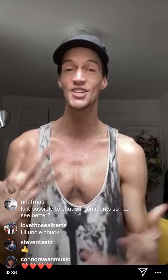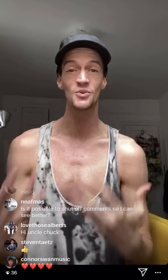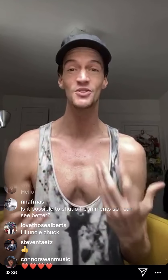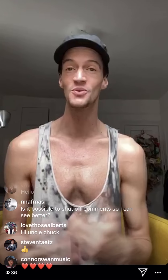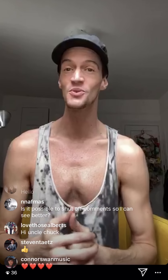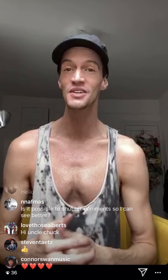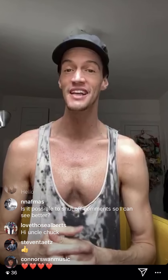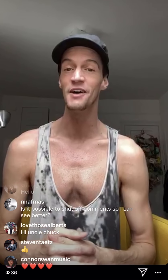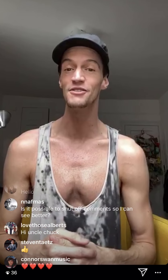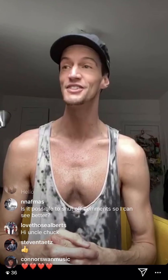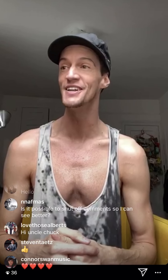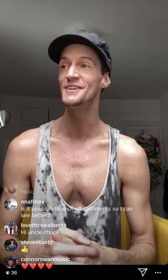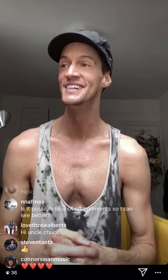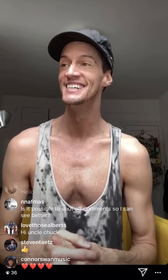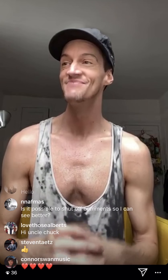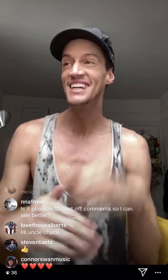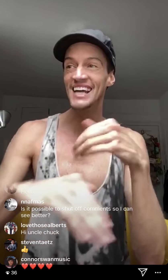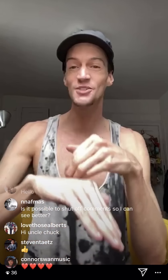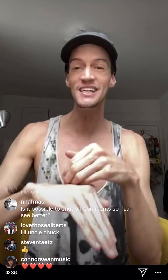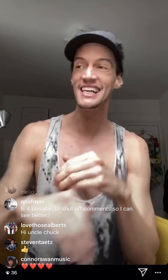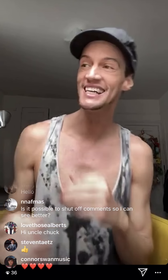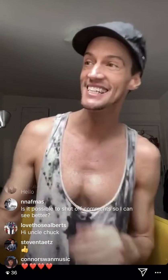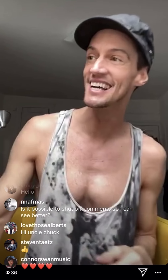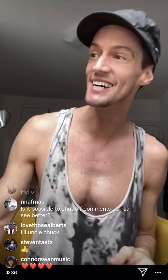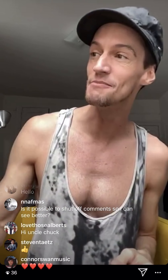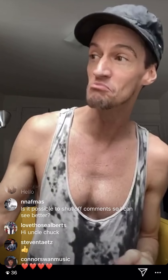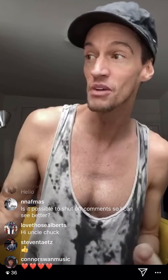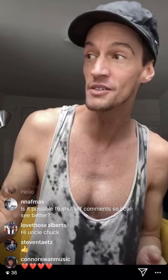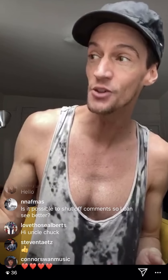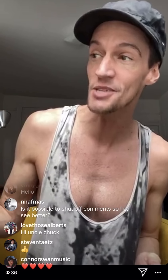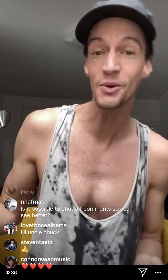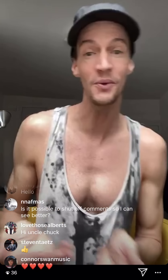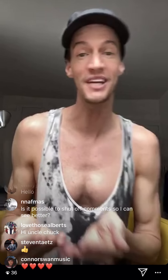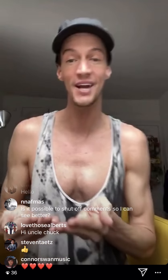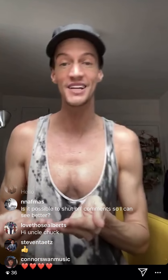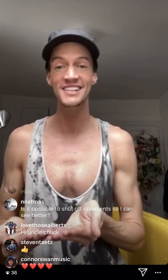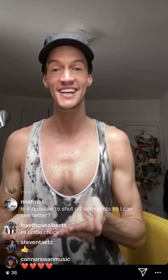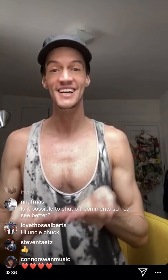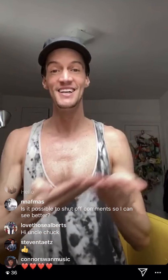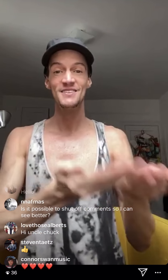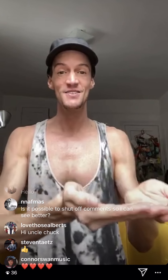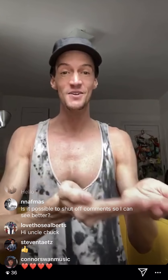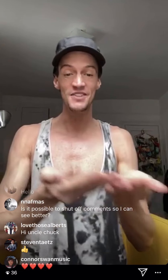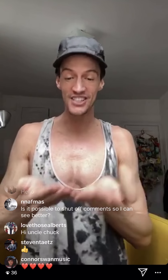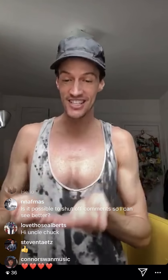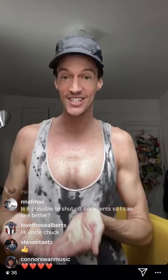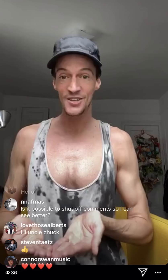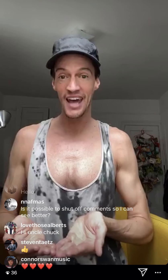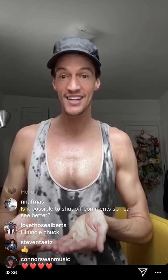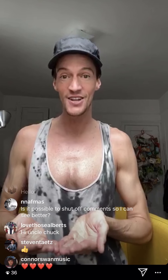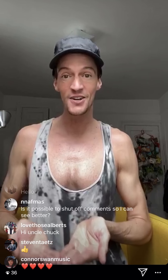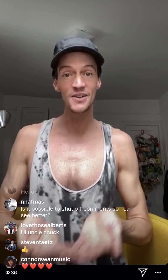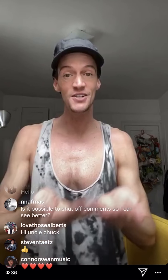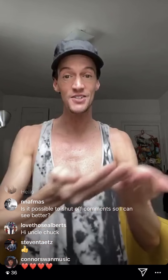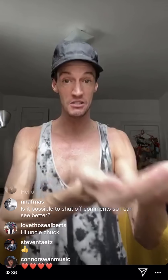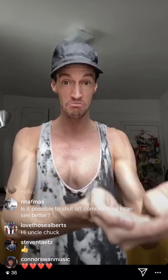are really helpful to know. Next one is transport or carry. So just the two hands go and you just